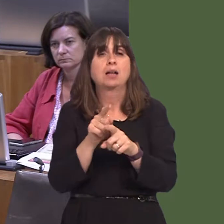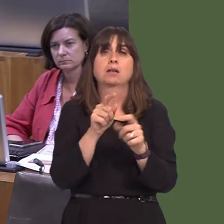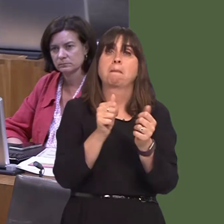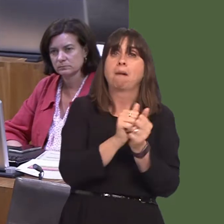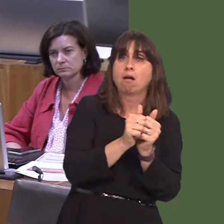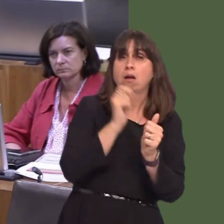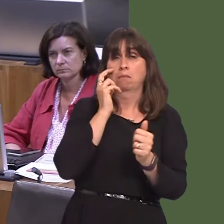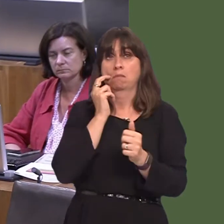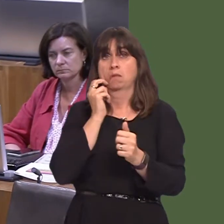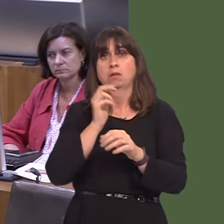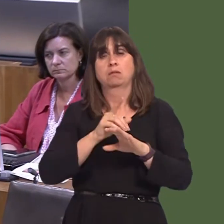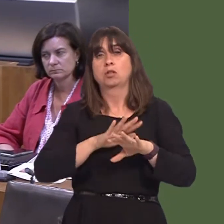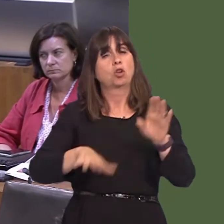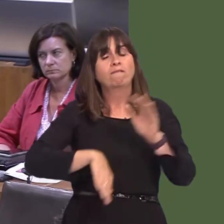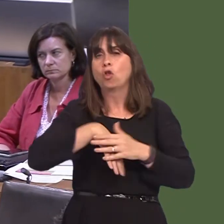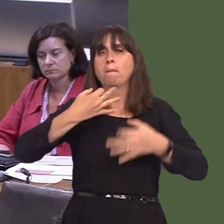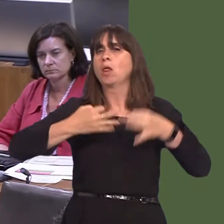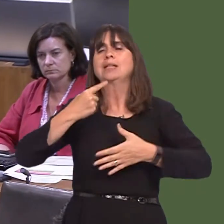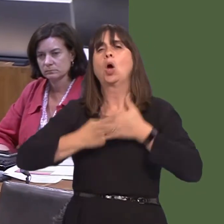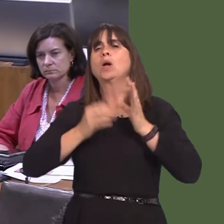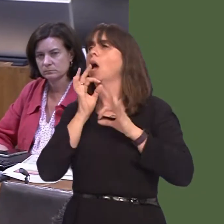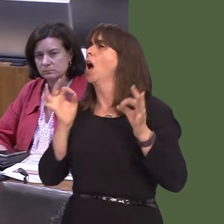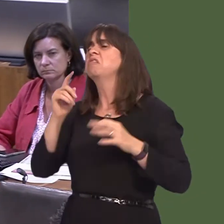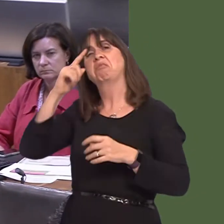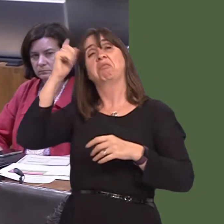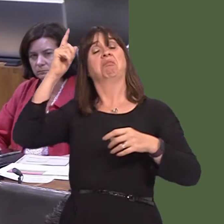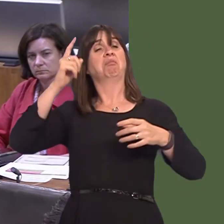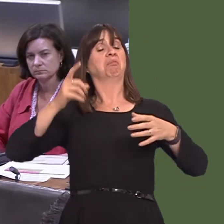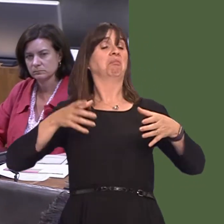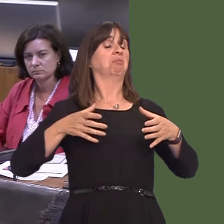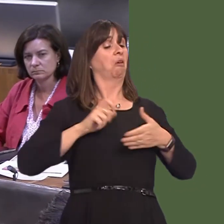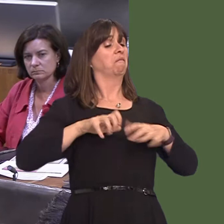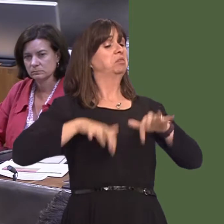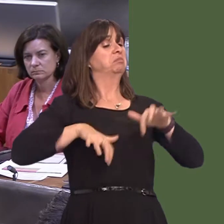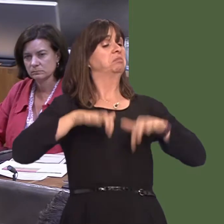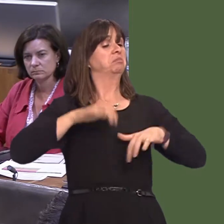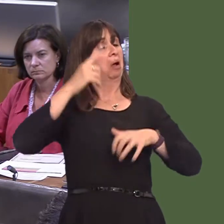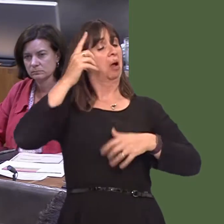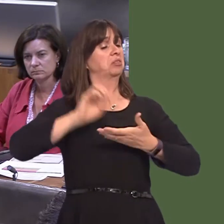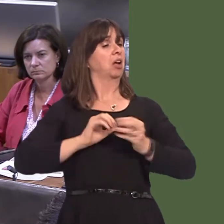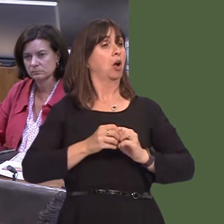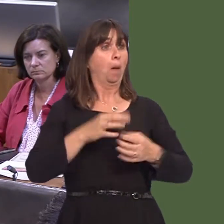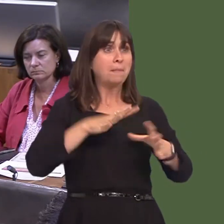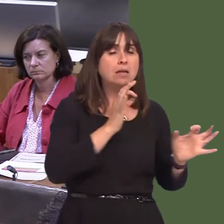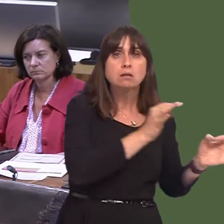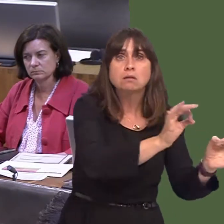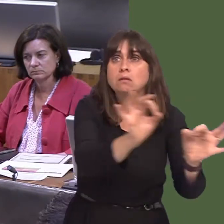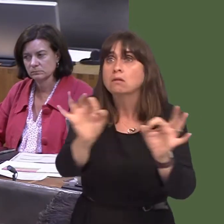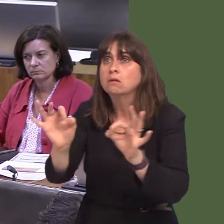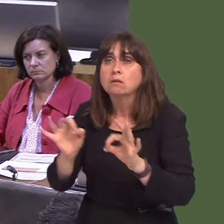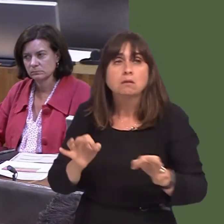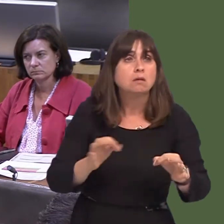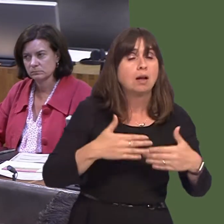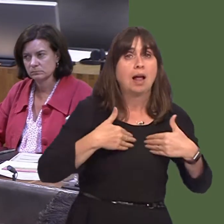So it's not something that's political in nature. It's not something that's been written by someone sitting in an office. It's been put together by someone who works in the